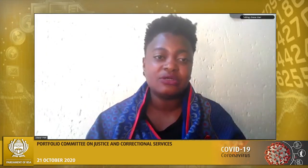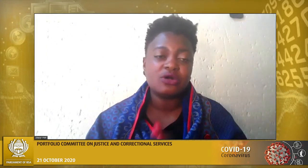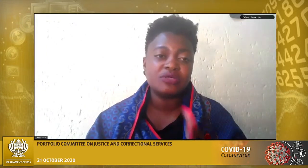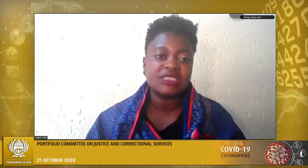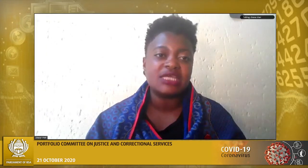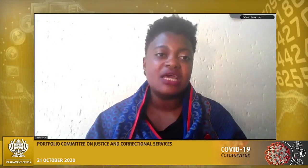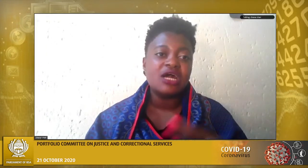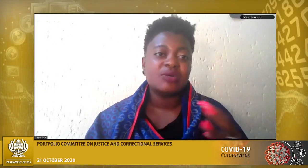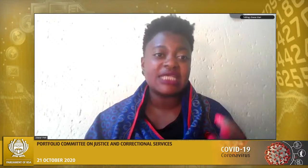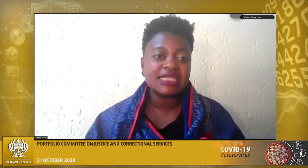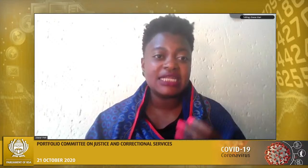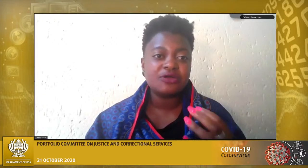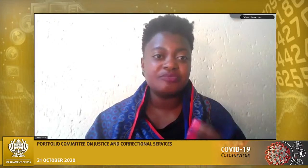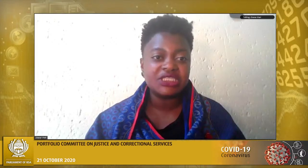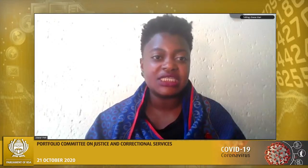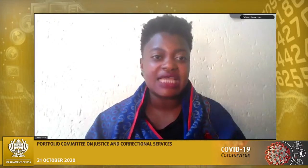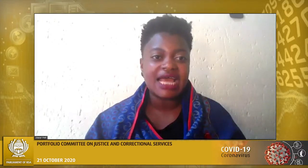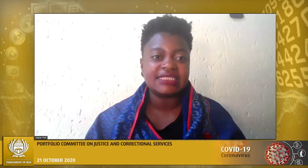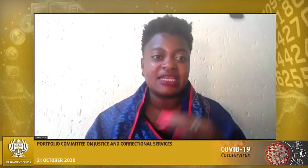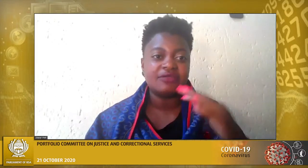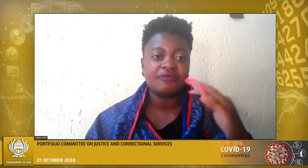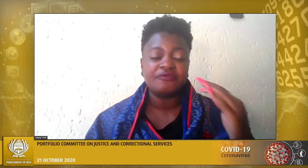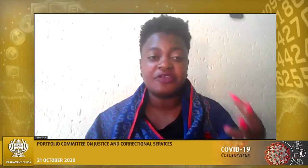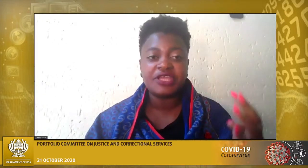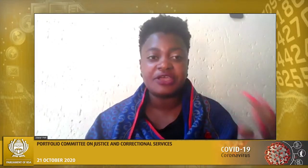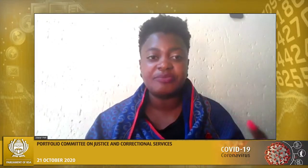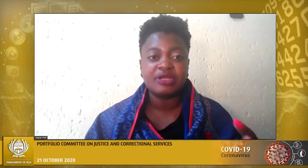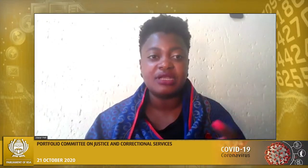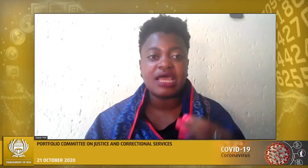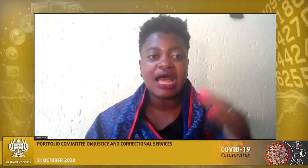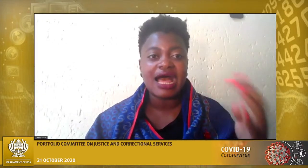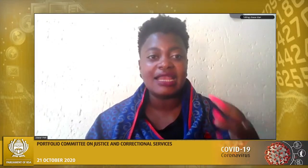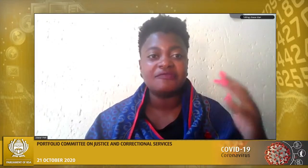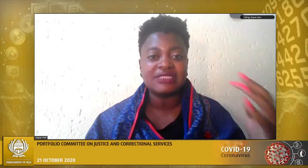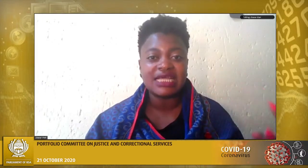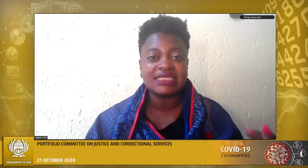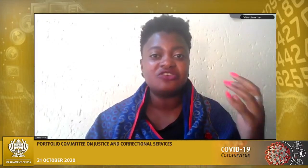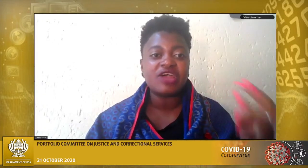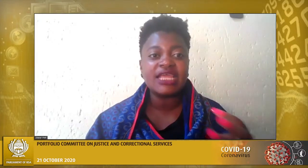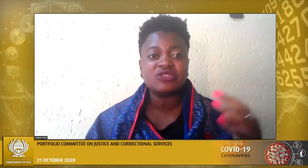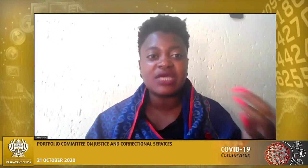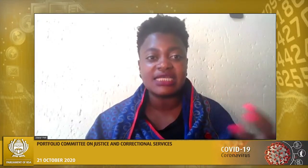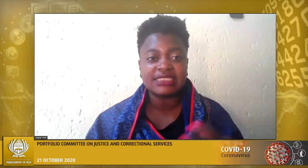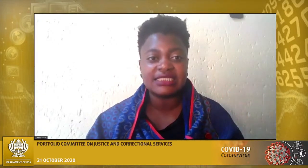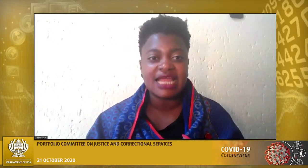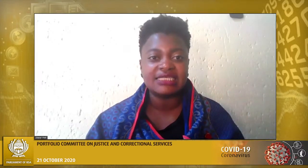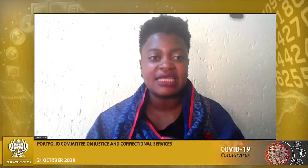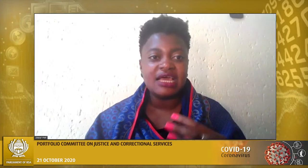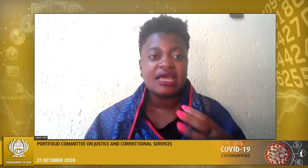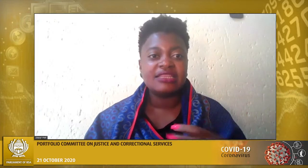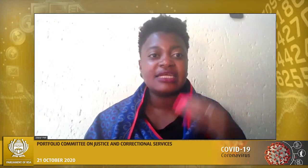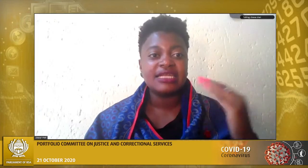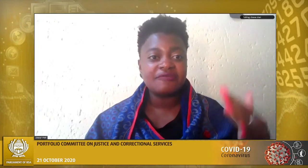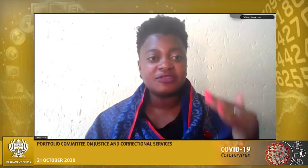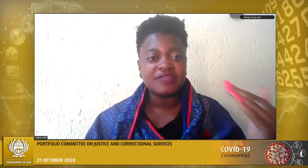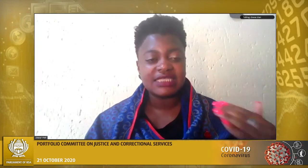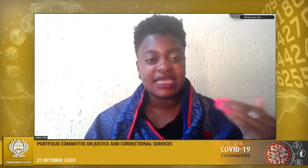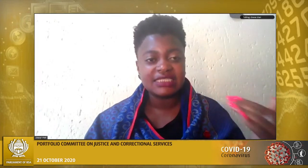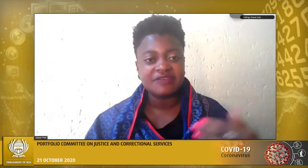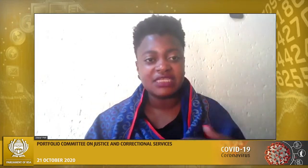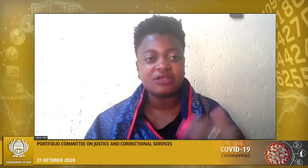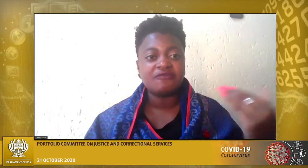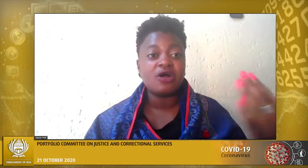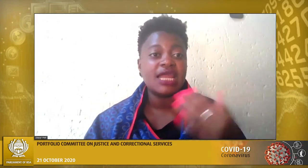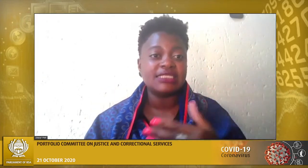has been quoted was actually commissioned as a very urban high-level study trying to understand the levels